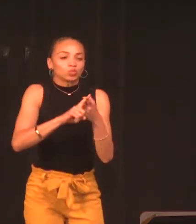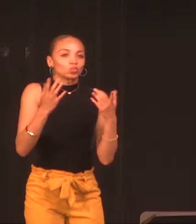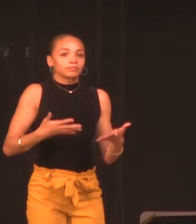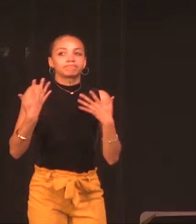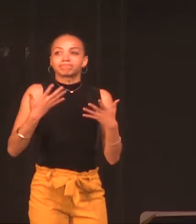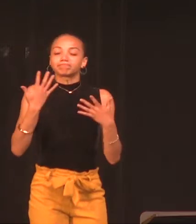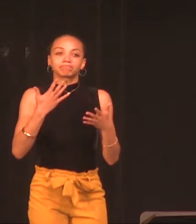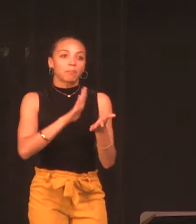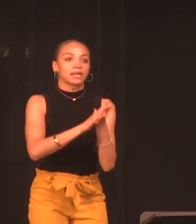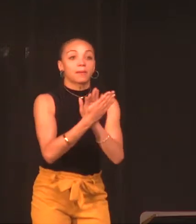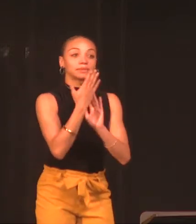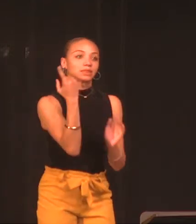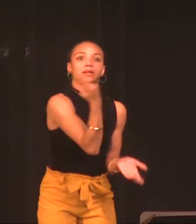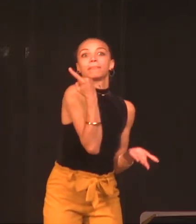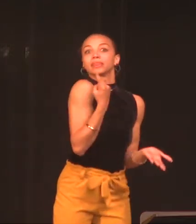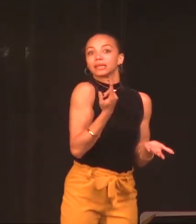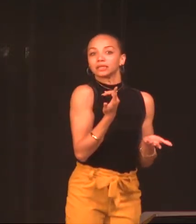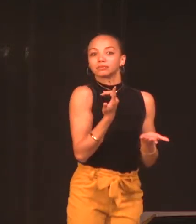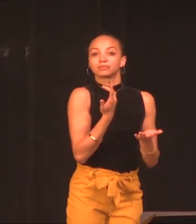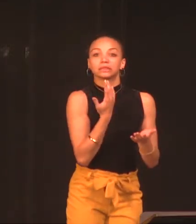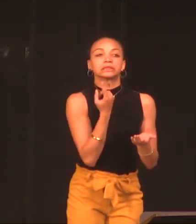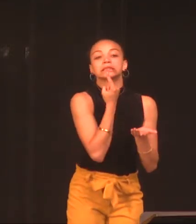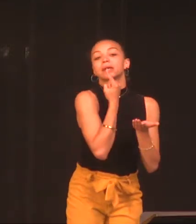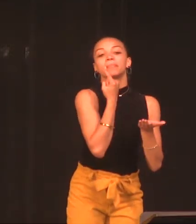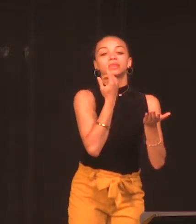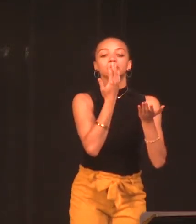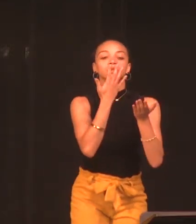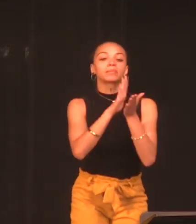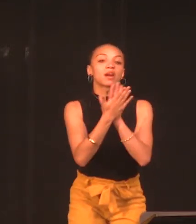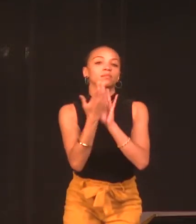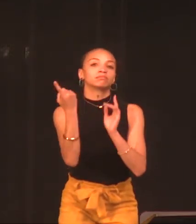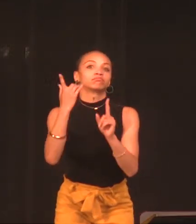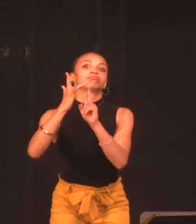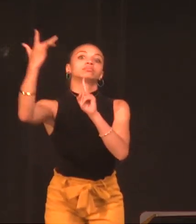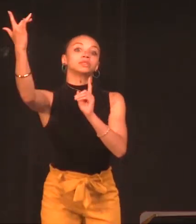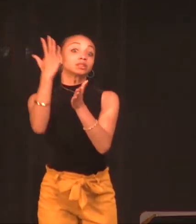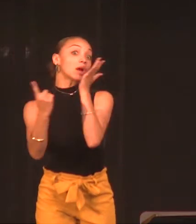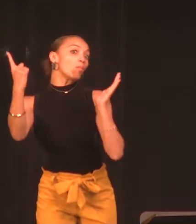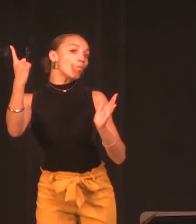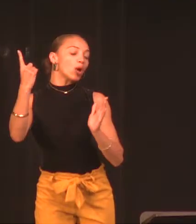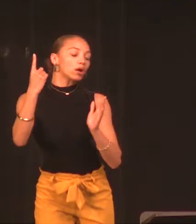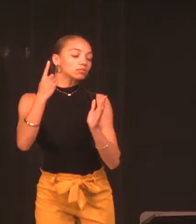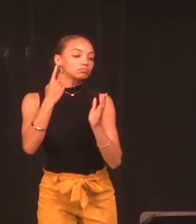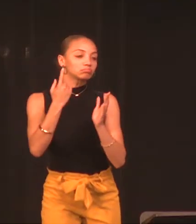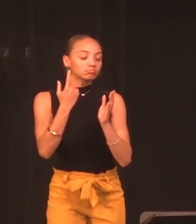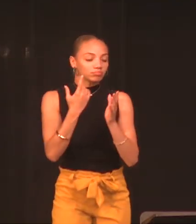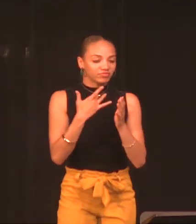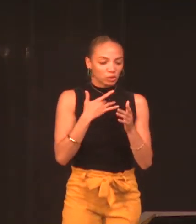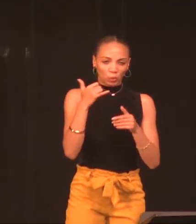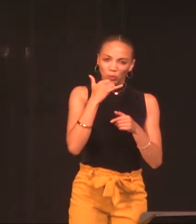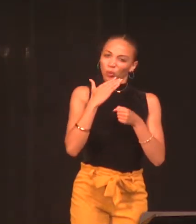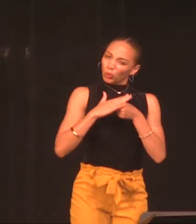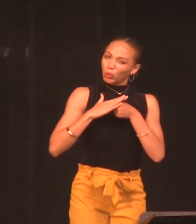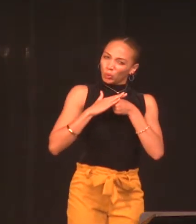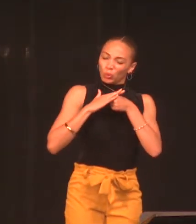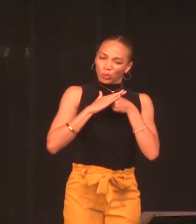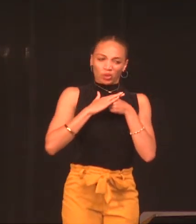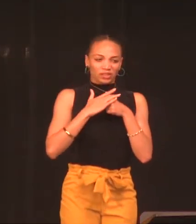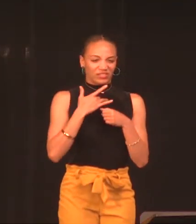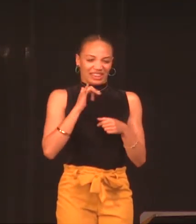We often have this insatiable need to be something, to be someone, to make a mark. But that's a